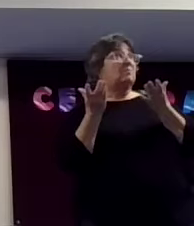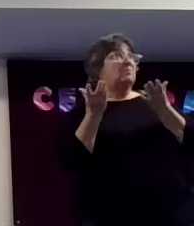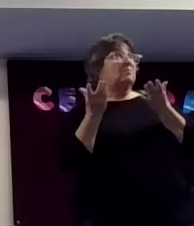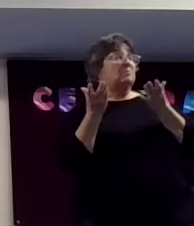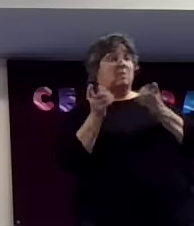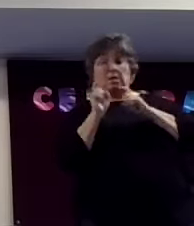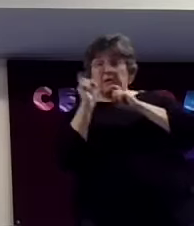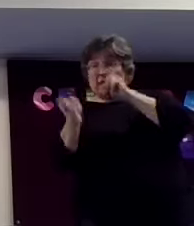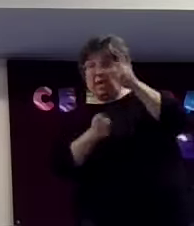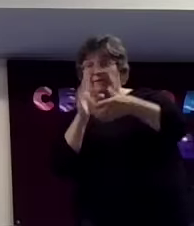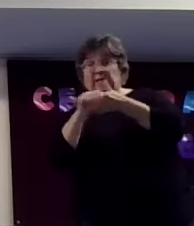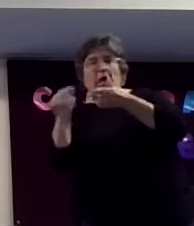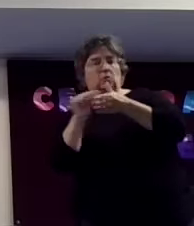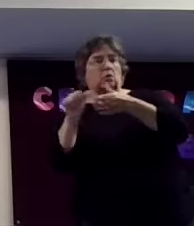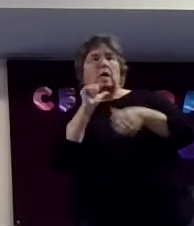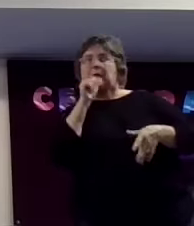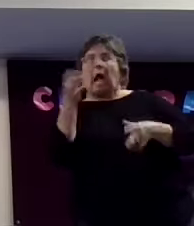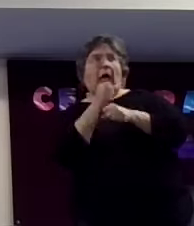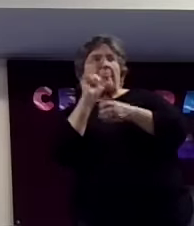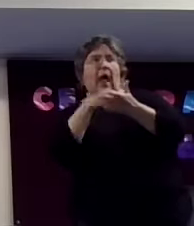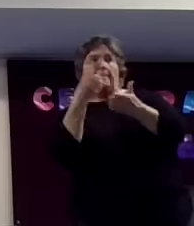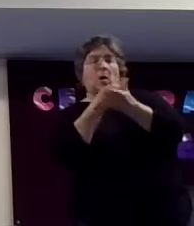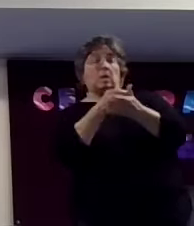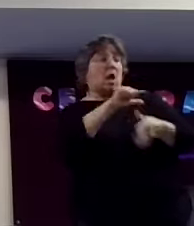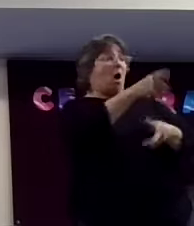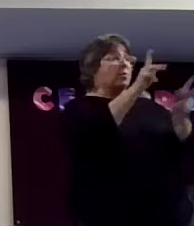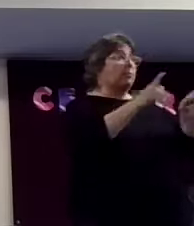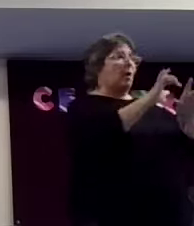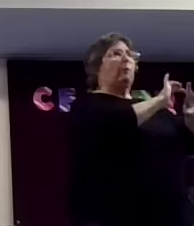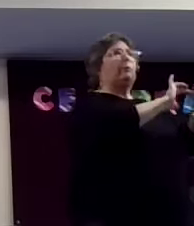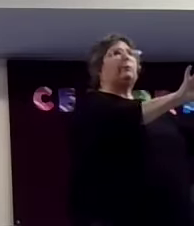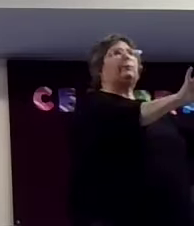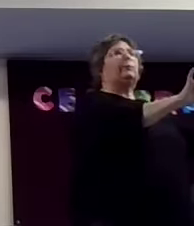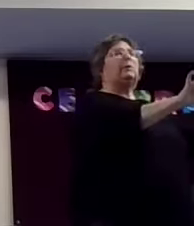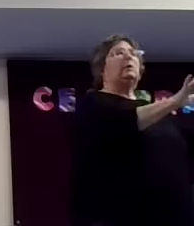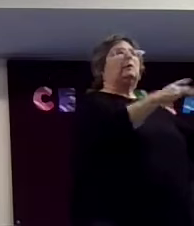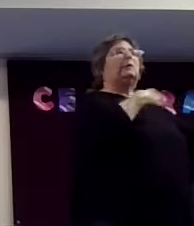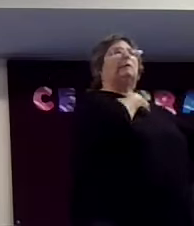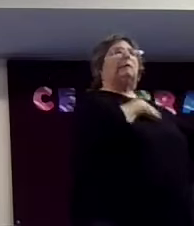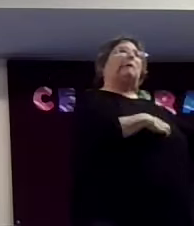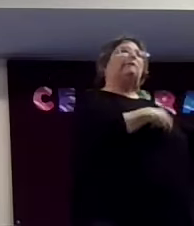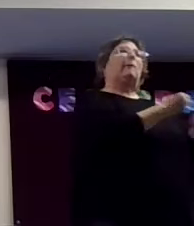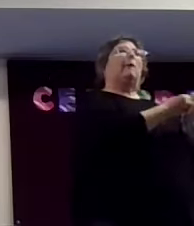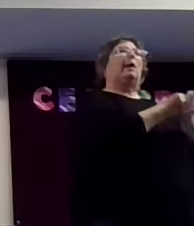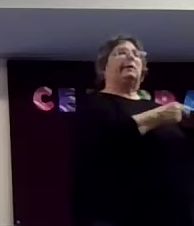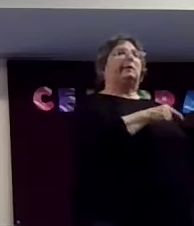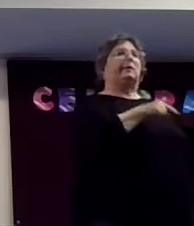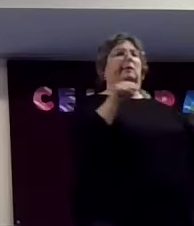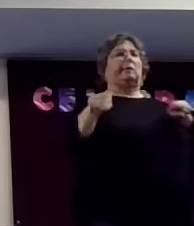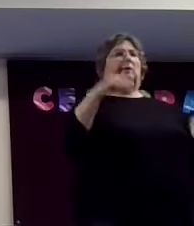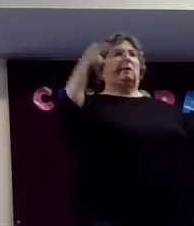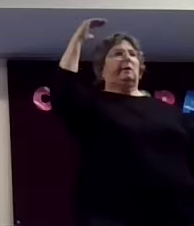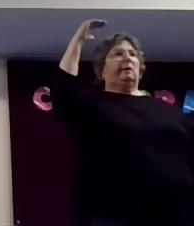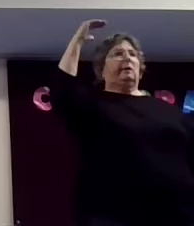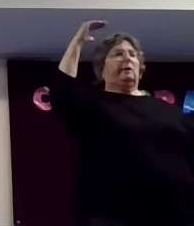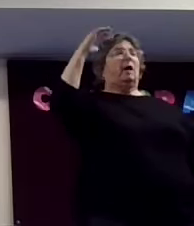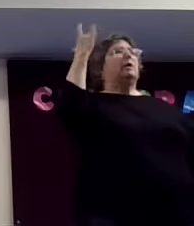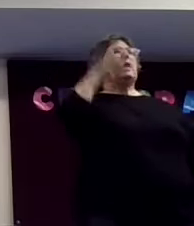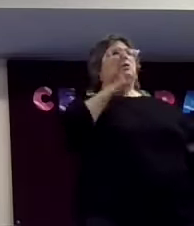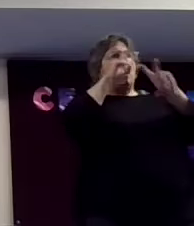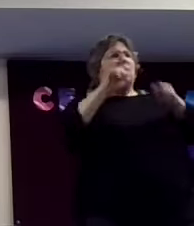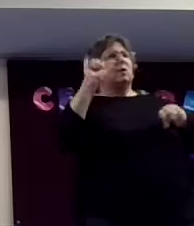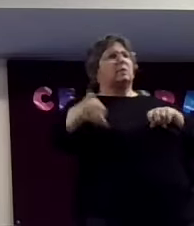getting dollars that I don't think should, and other places are being starved for dollars. So that's what